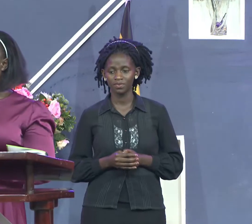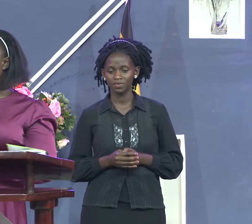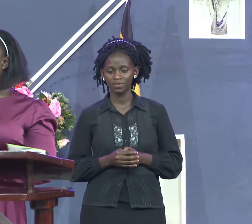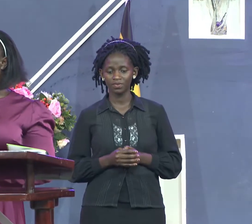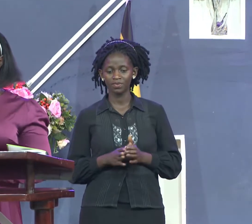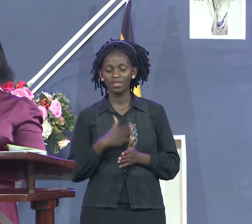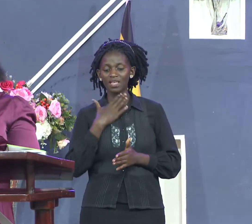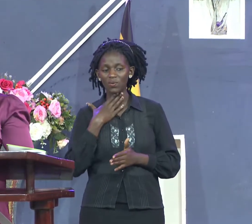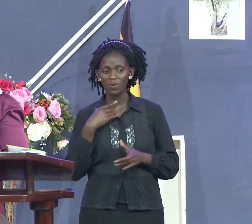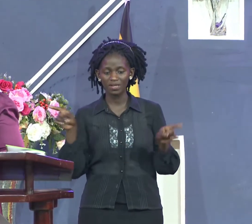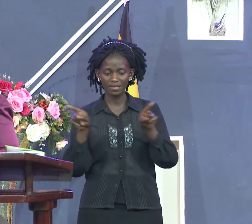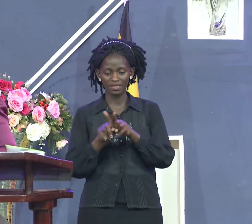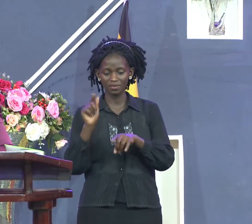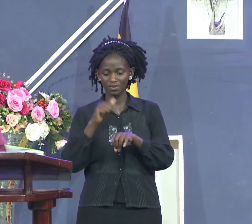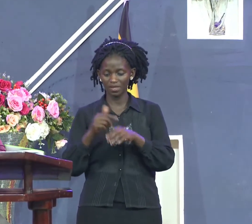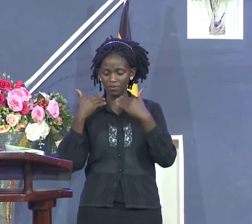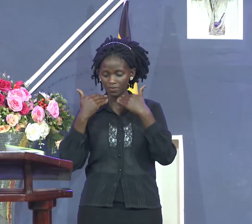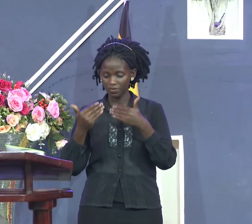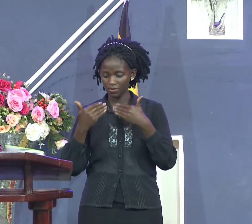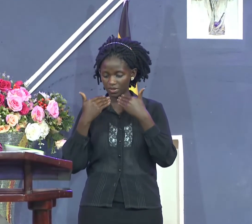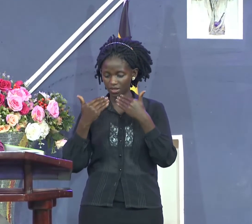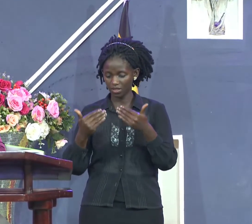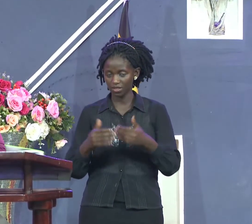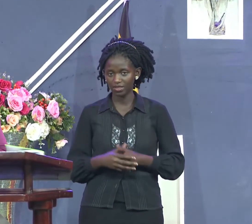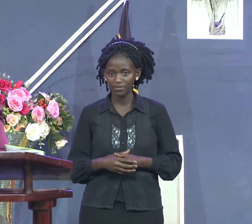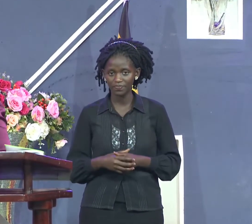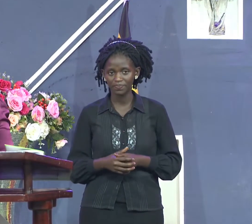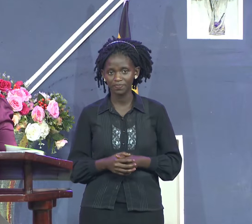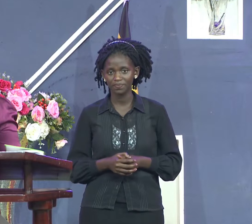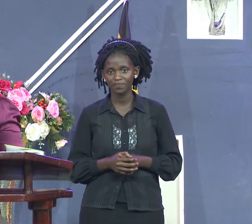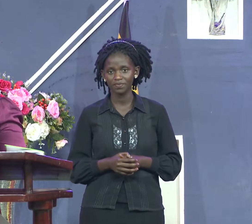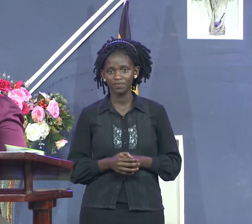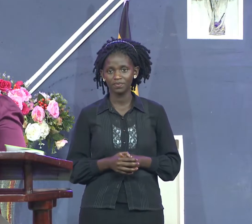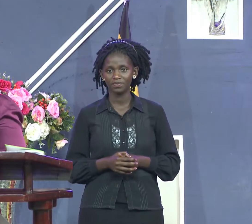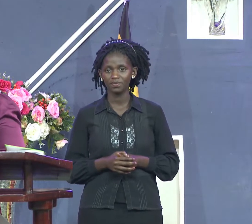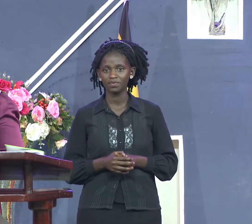Njagala kwebaza. But I also want to thank.